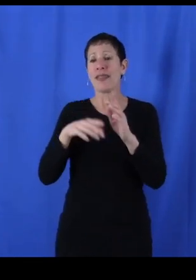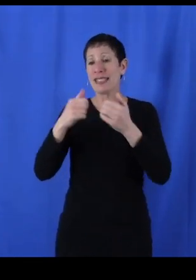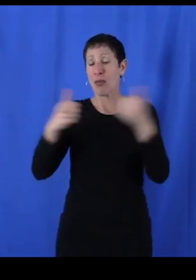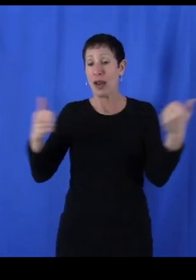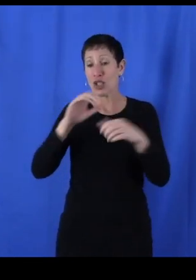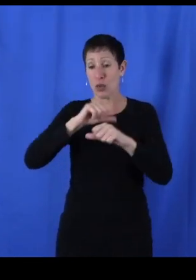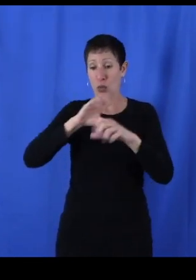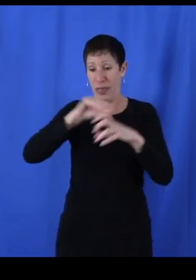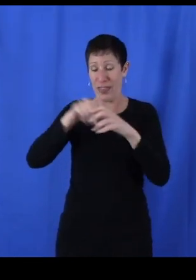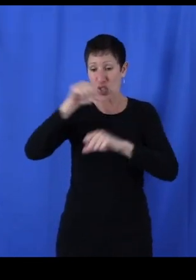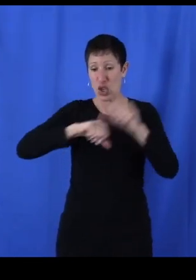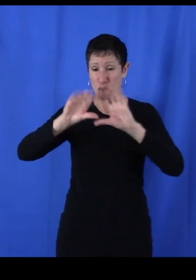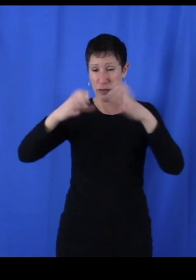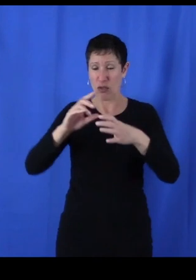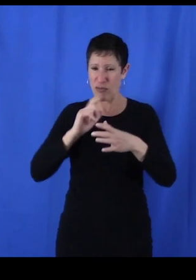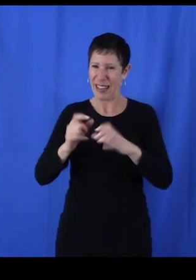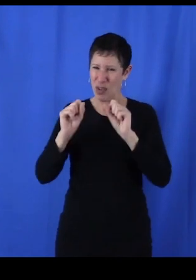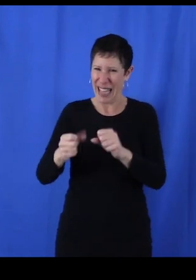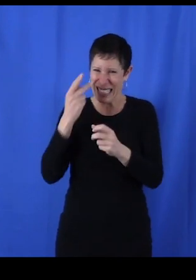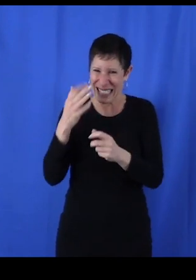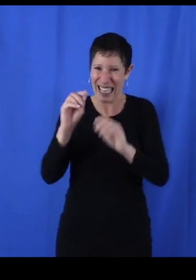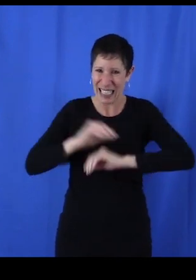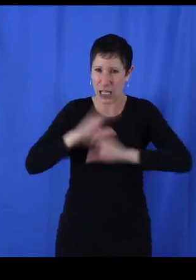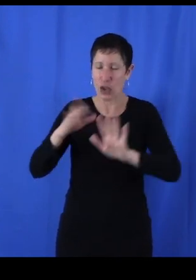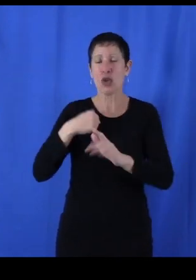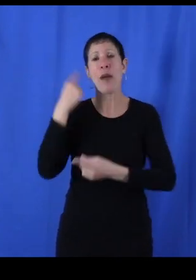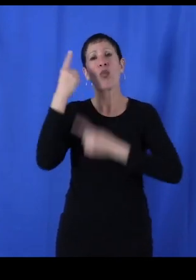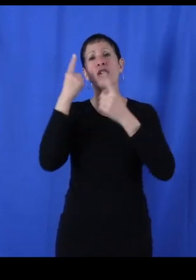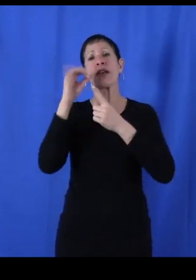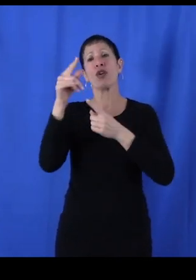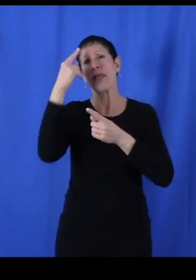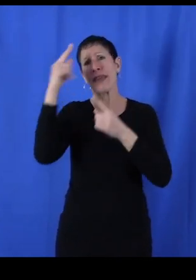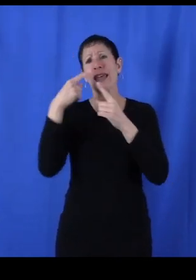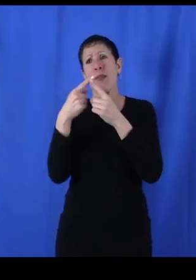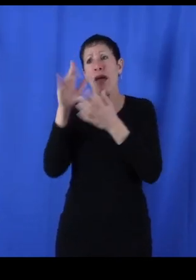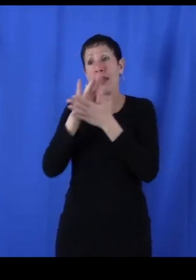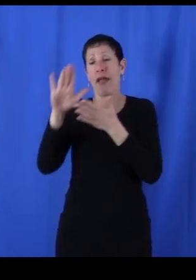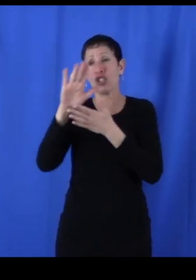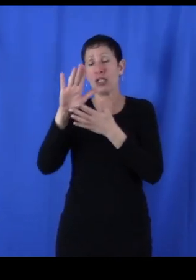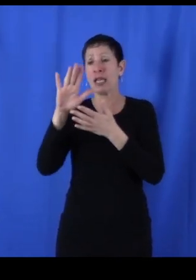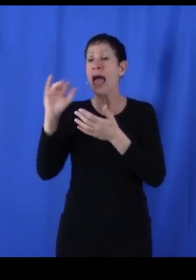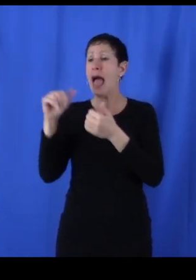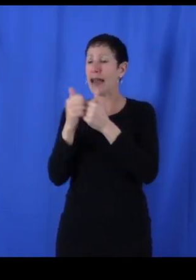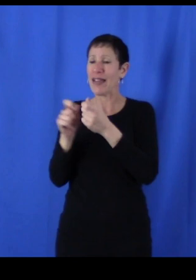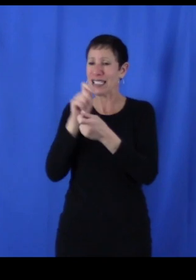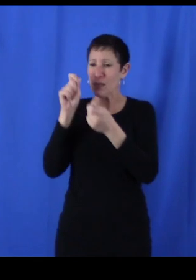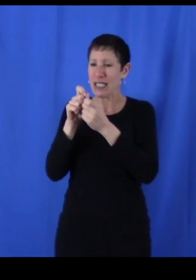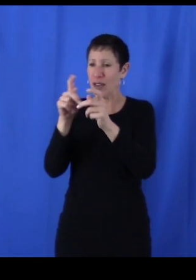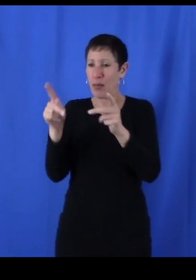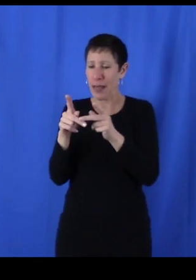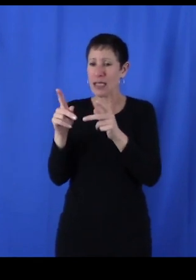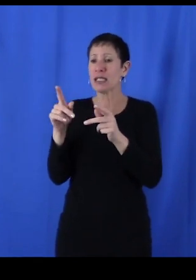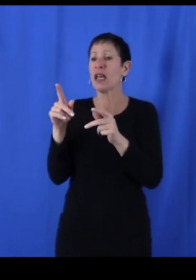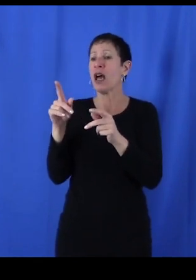now seeing through different eyes. And I'm wondering if you're thinking about colleges and the specificity of that as spaces that train the people